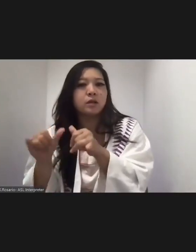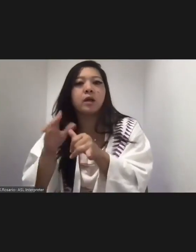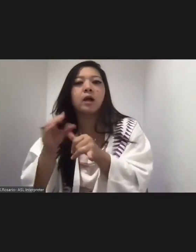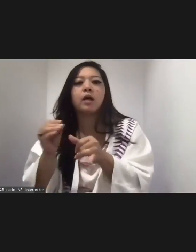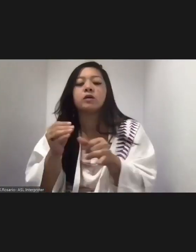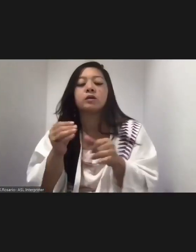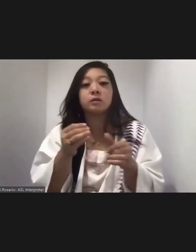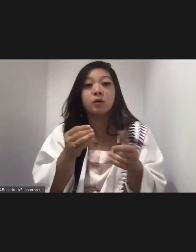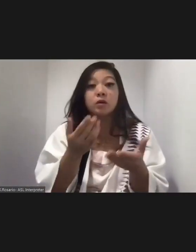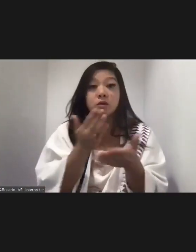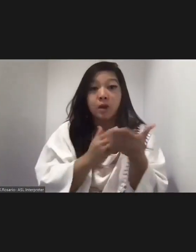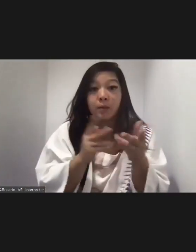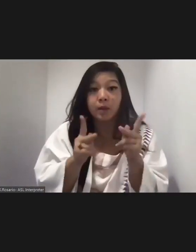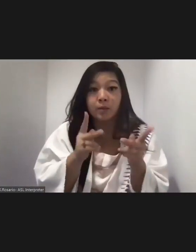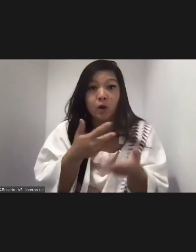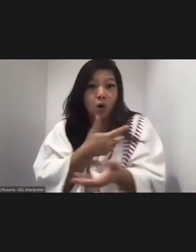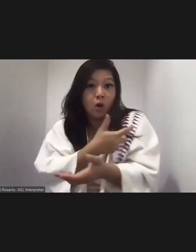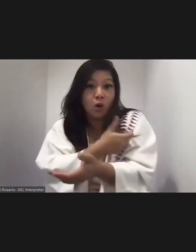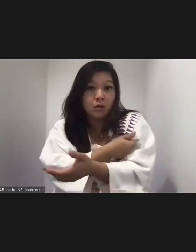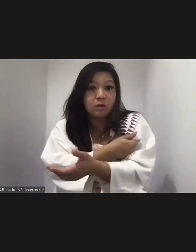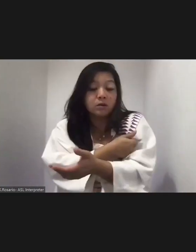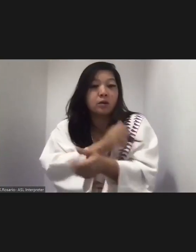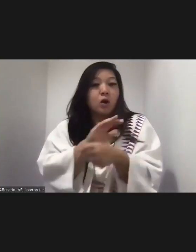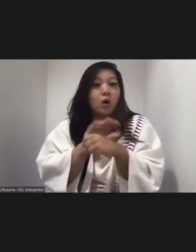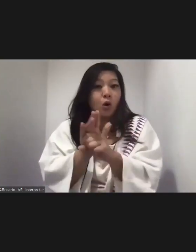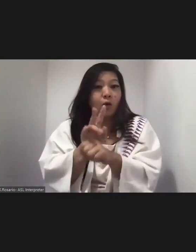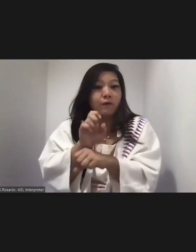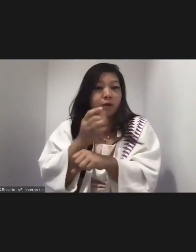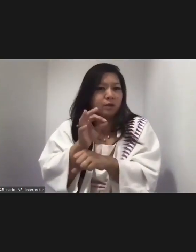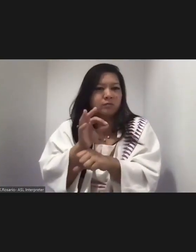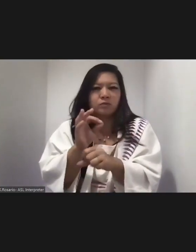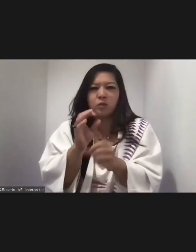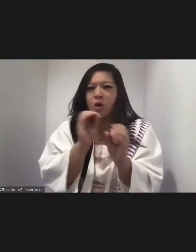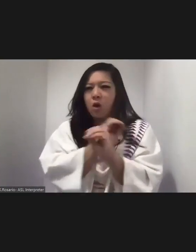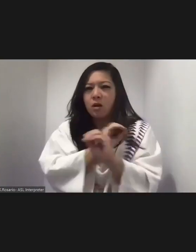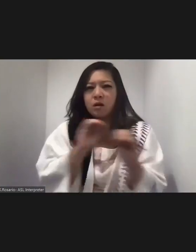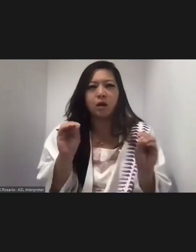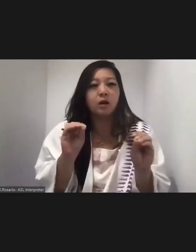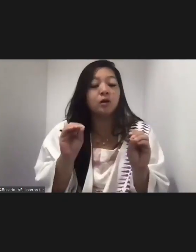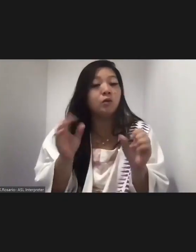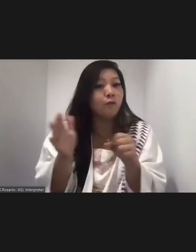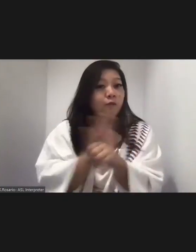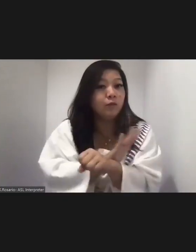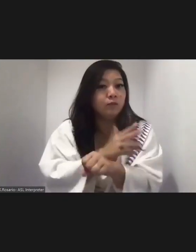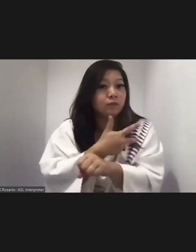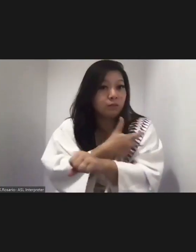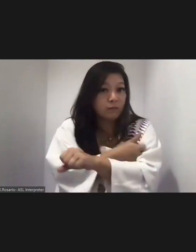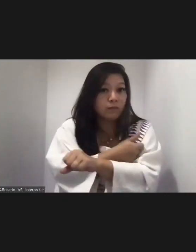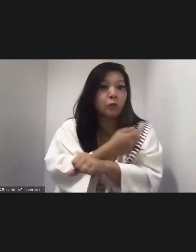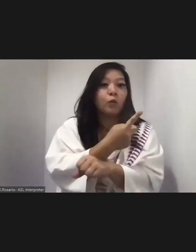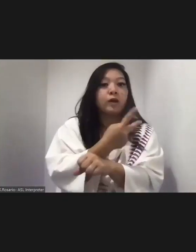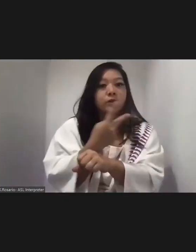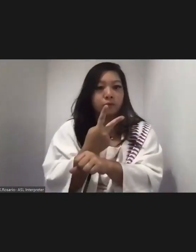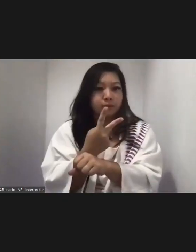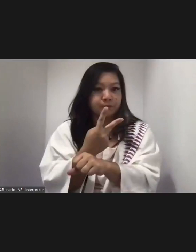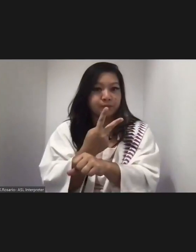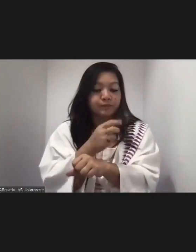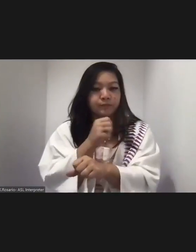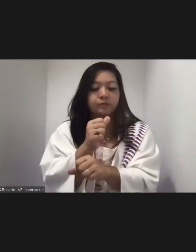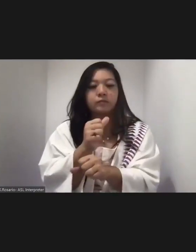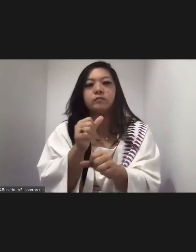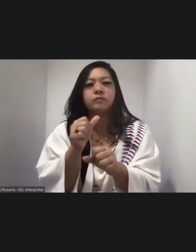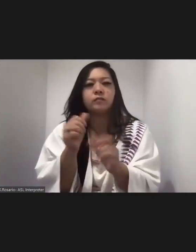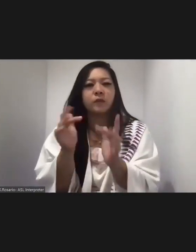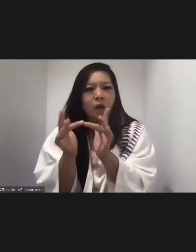vaccine, none of them were fully vaccinated. Through contact tracing, public health has